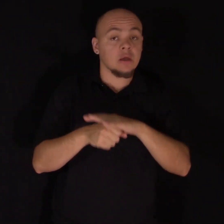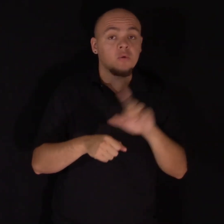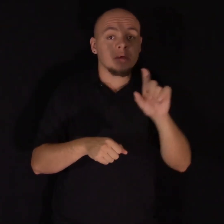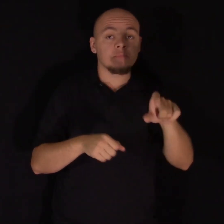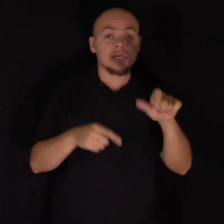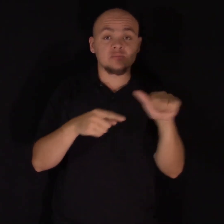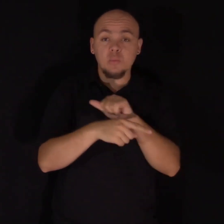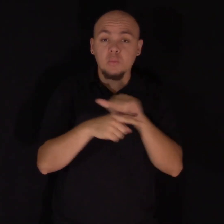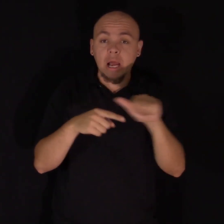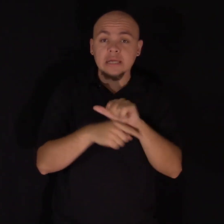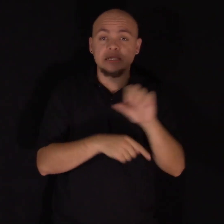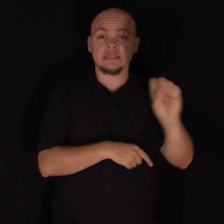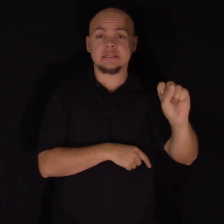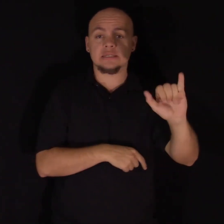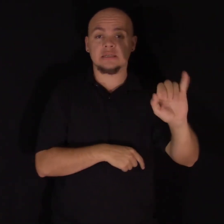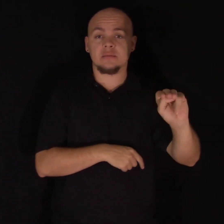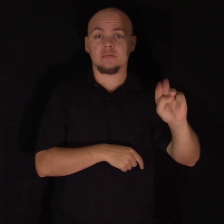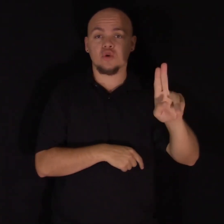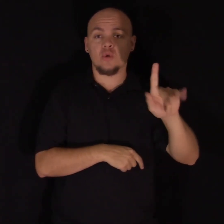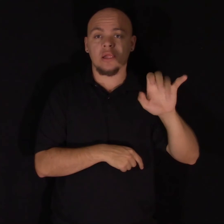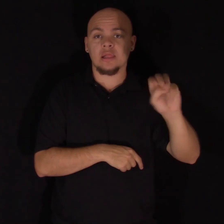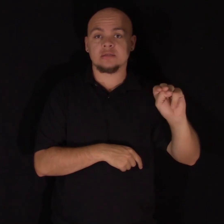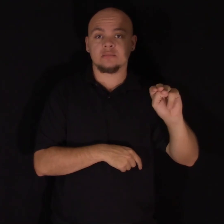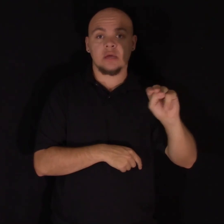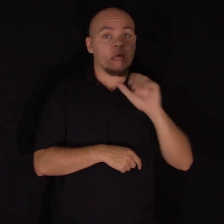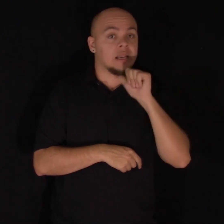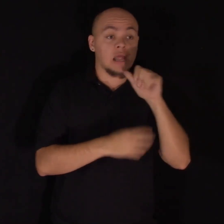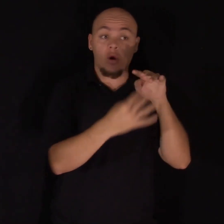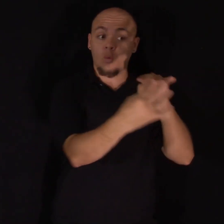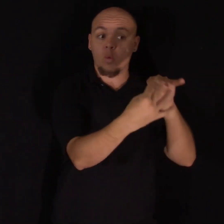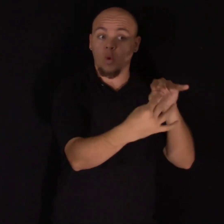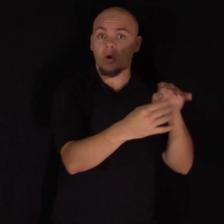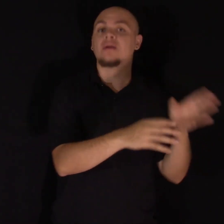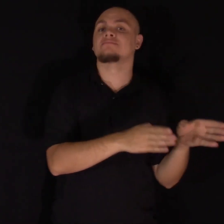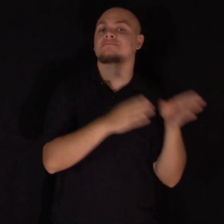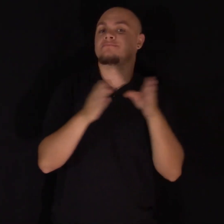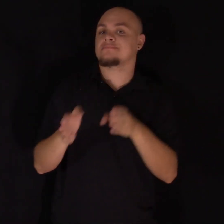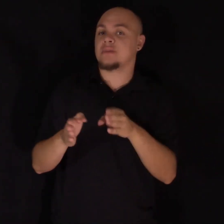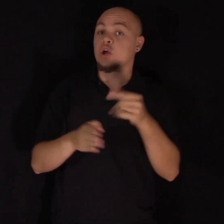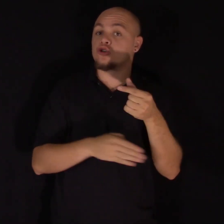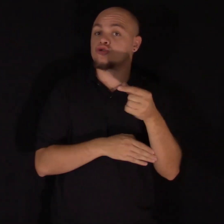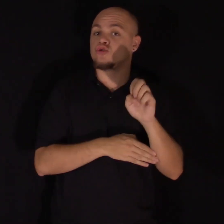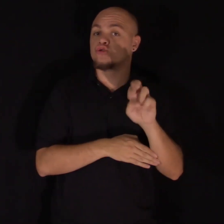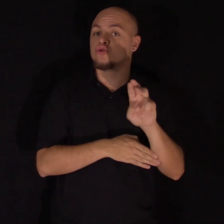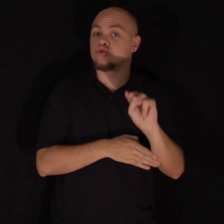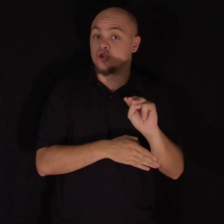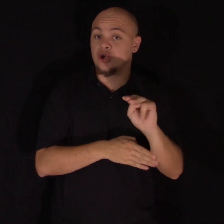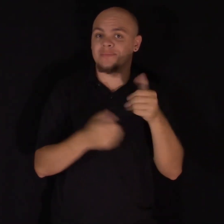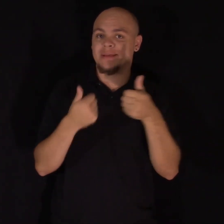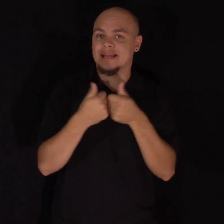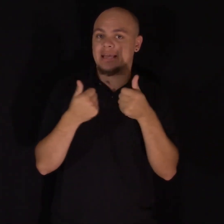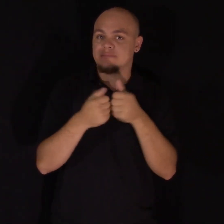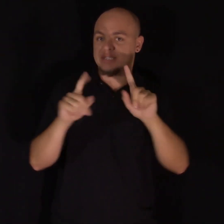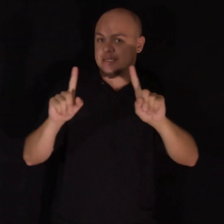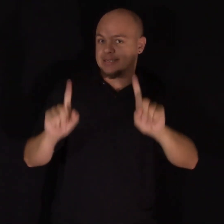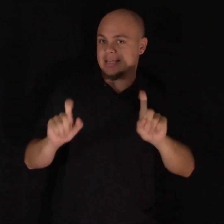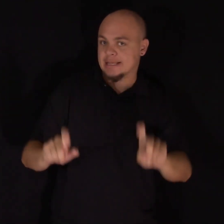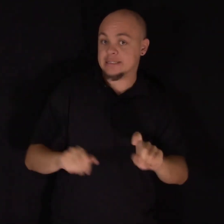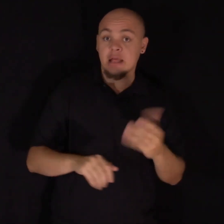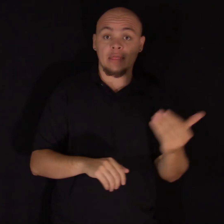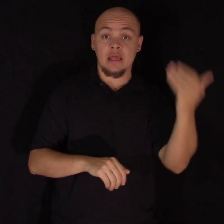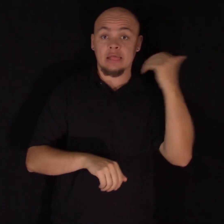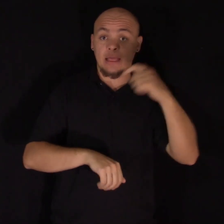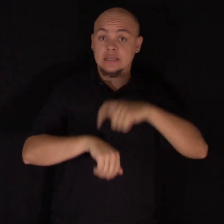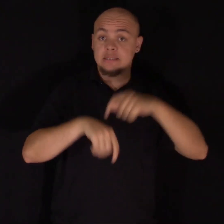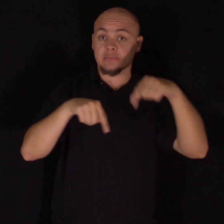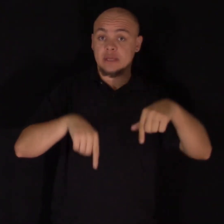simulations, germ games, not war games, so that we see where the holes are. The last time a germ game was done in the